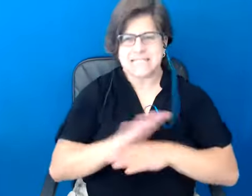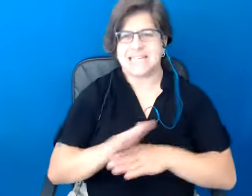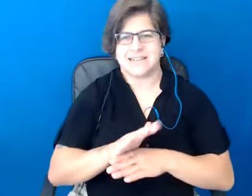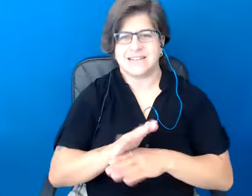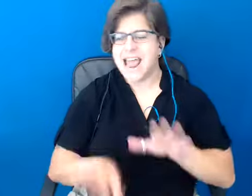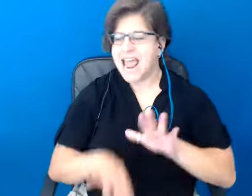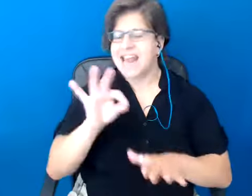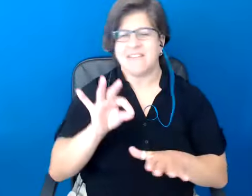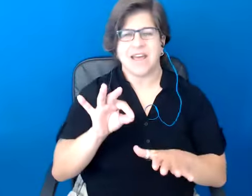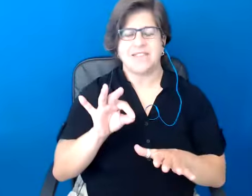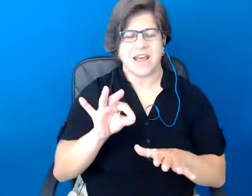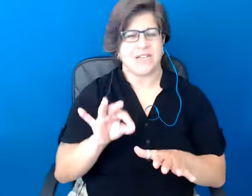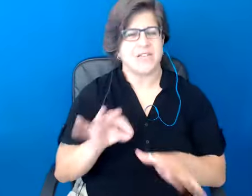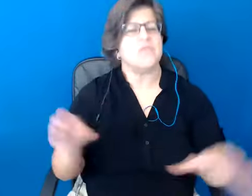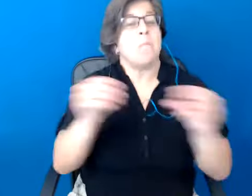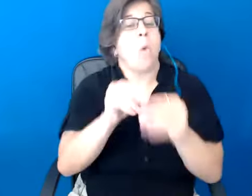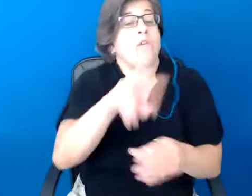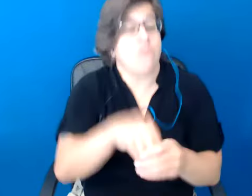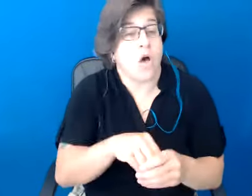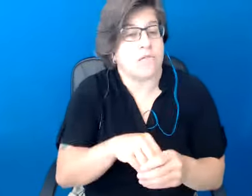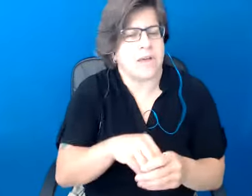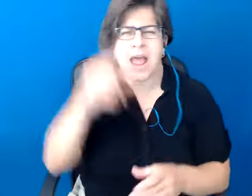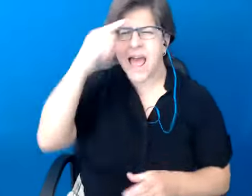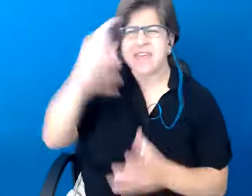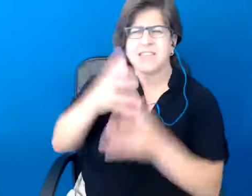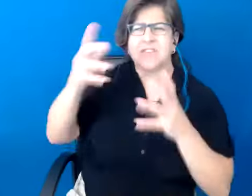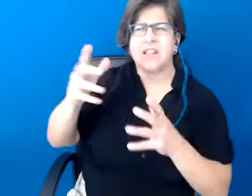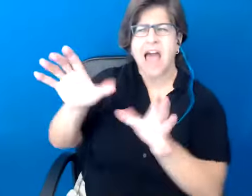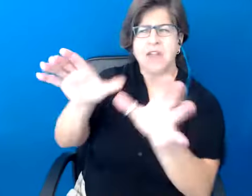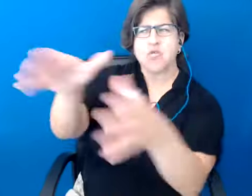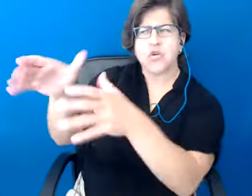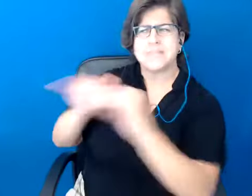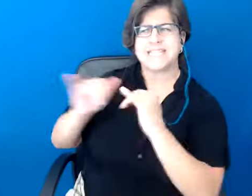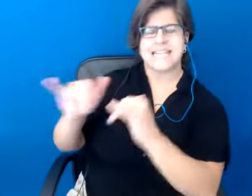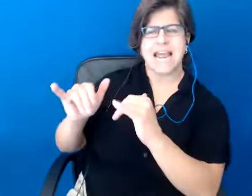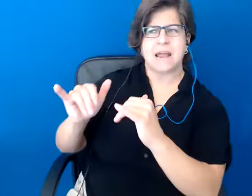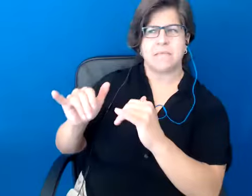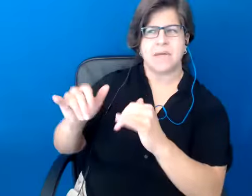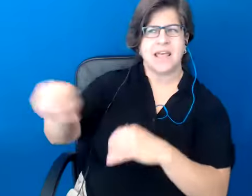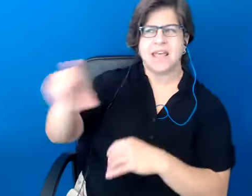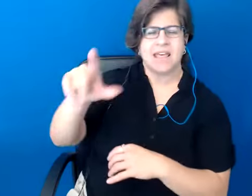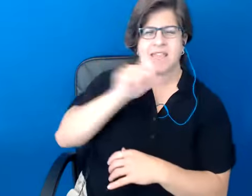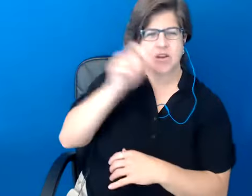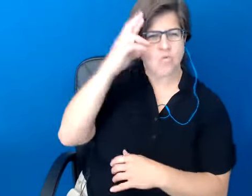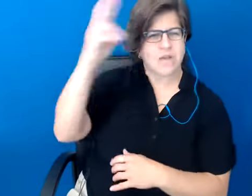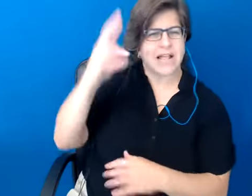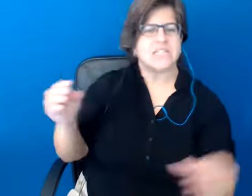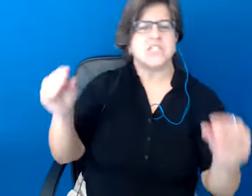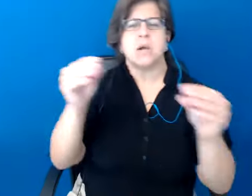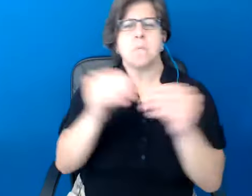the message to me, I got busy and I found out that there's more to, and I think a lot of groups are that way. They don't know that